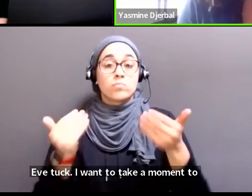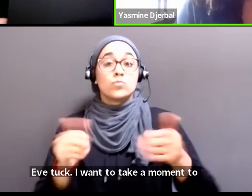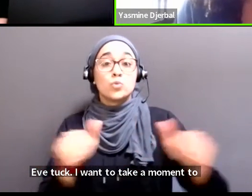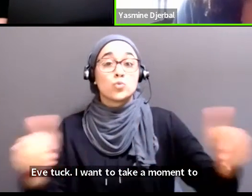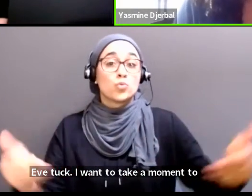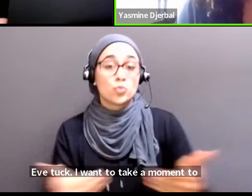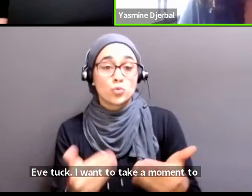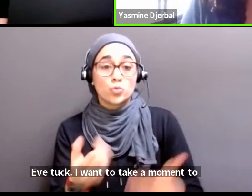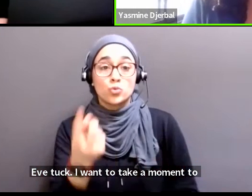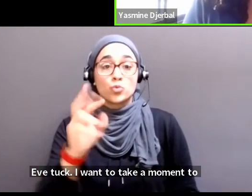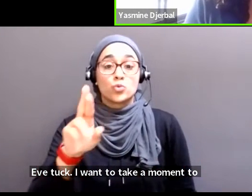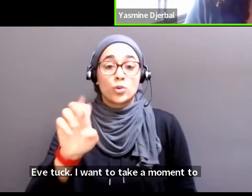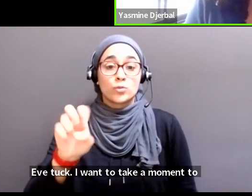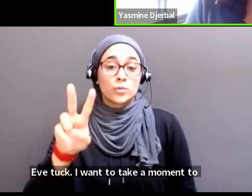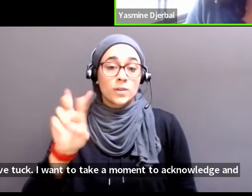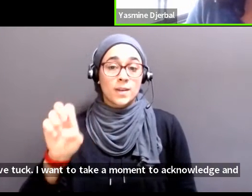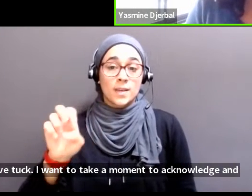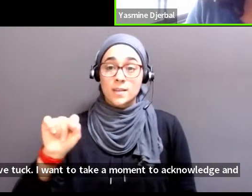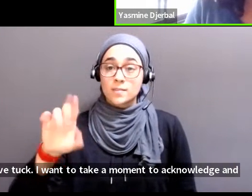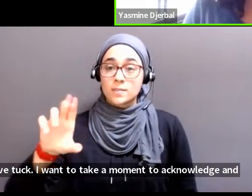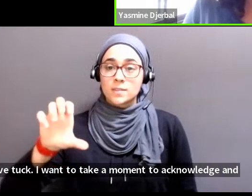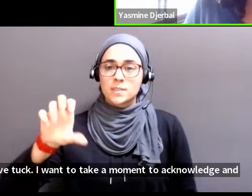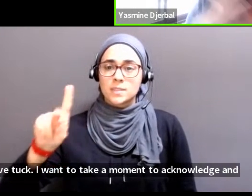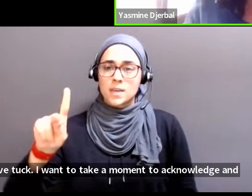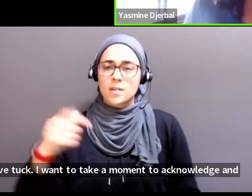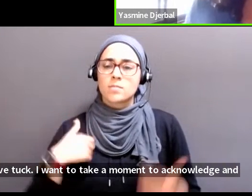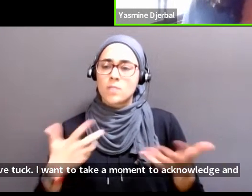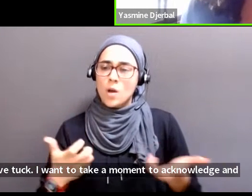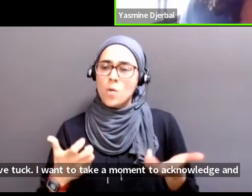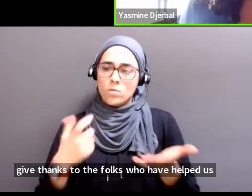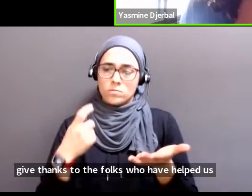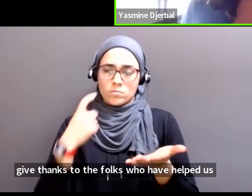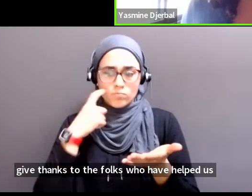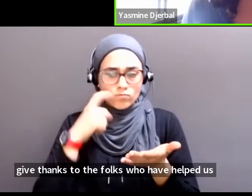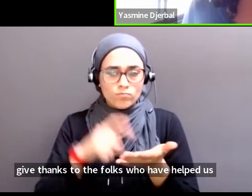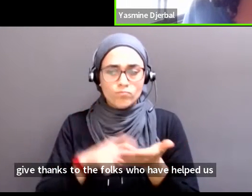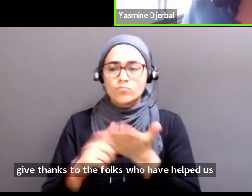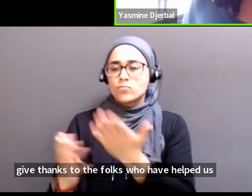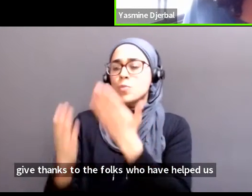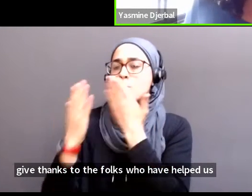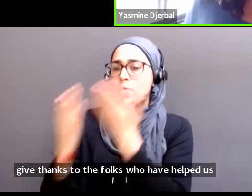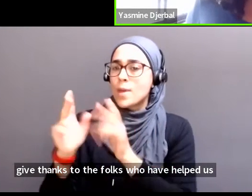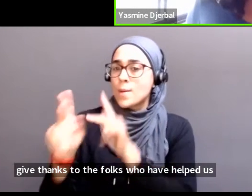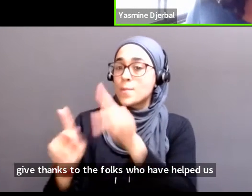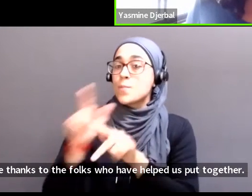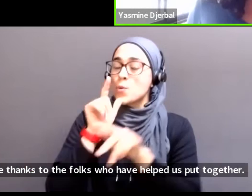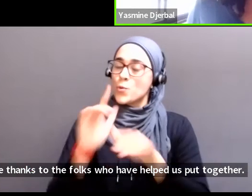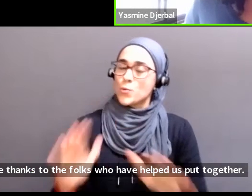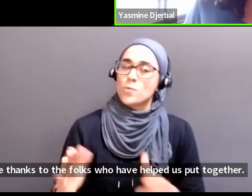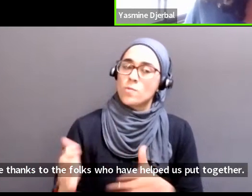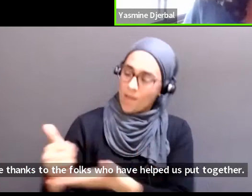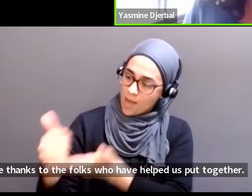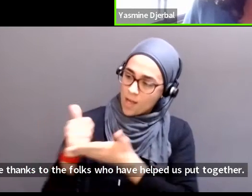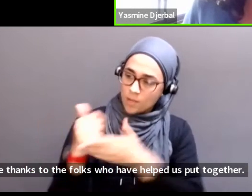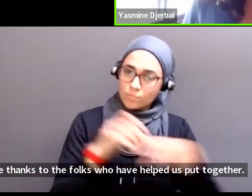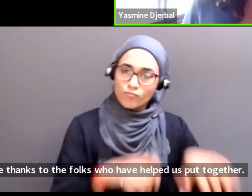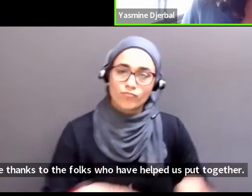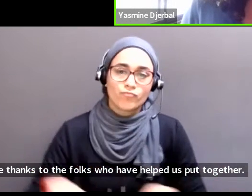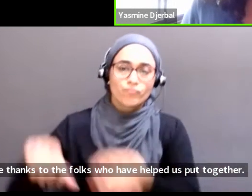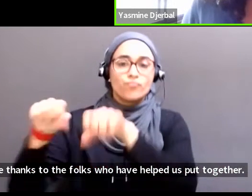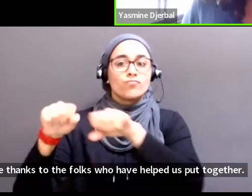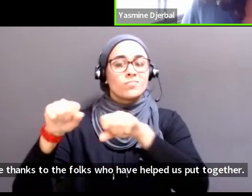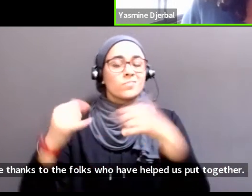give thanks to the folks who have helped us put together this event today, in front and behind the